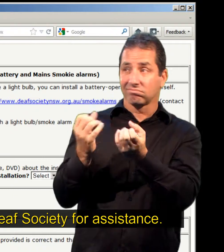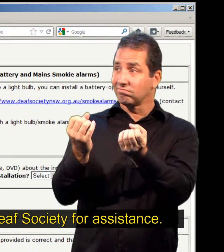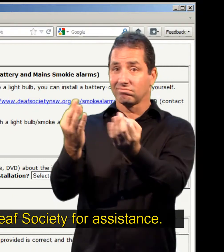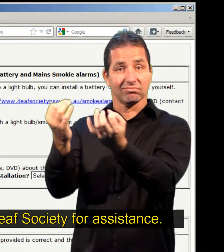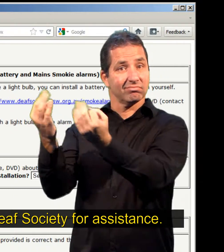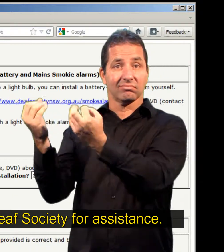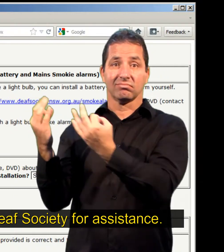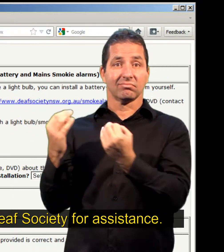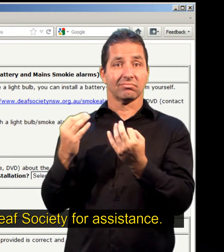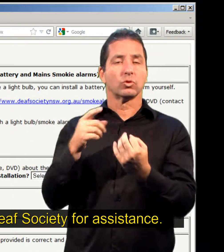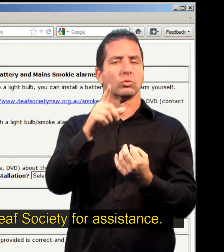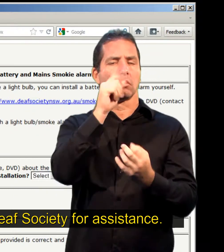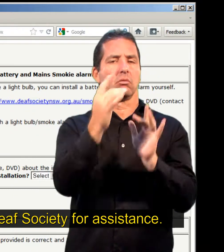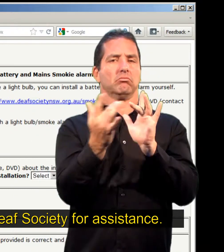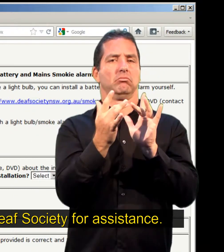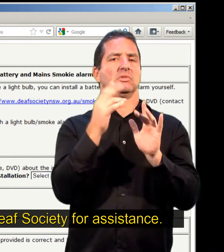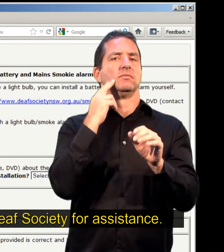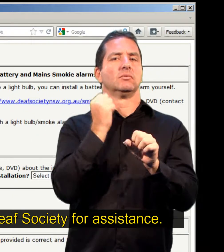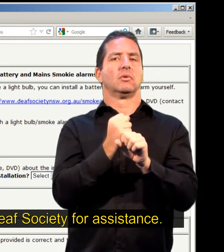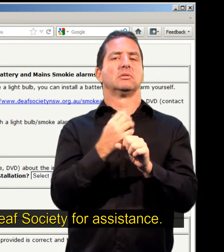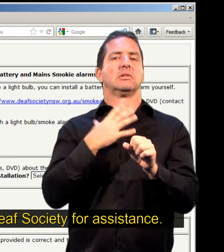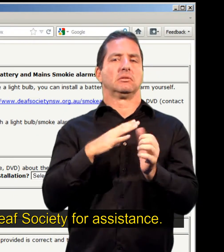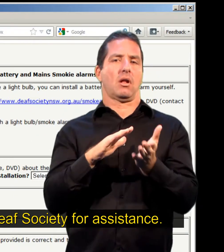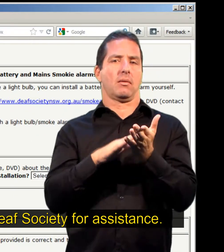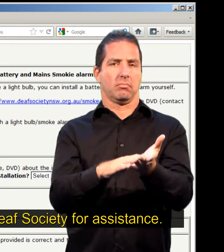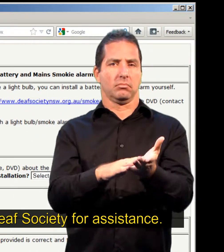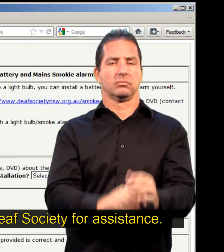you can contact the Deaf Society for assistance.